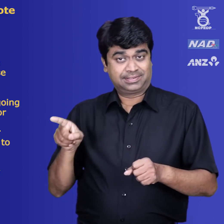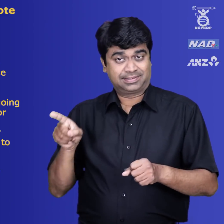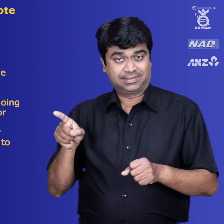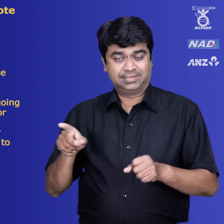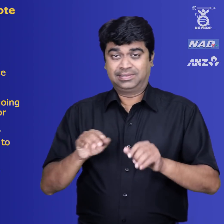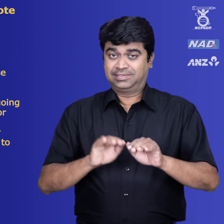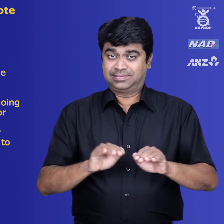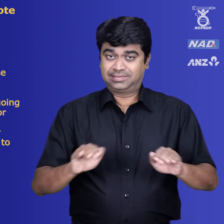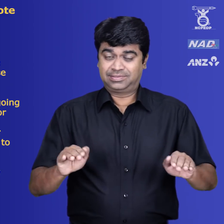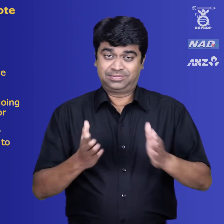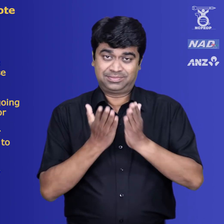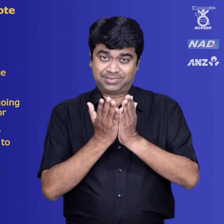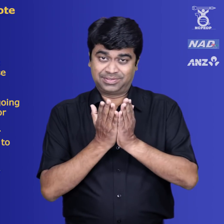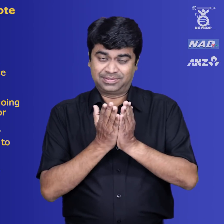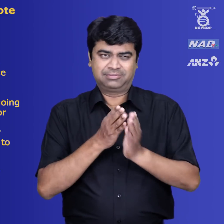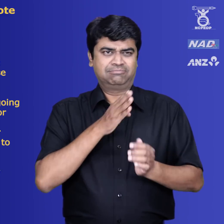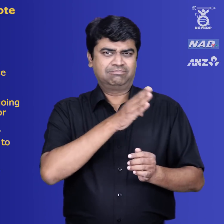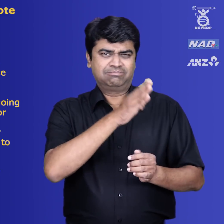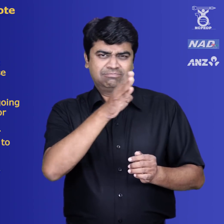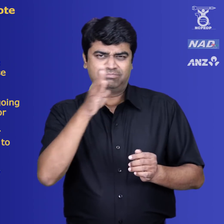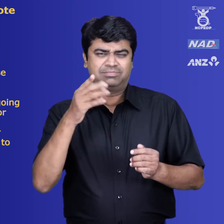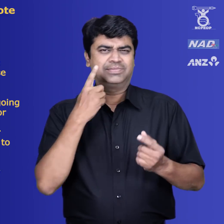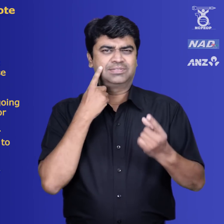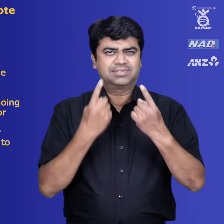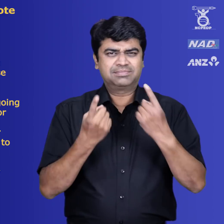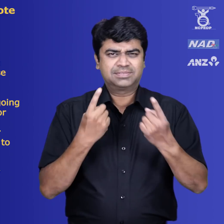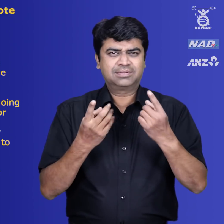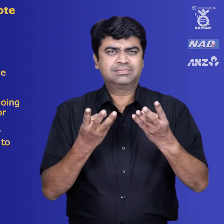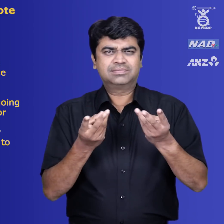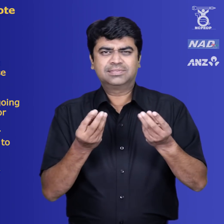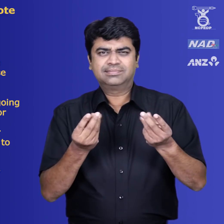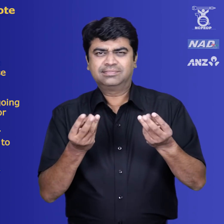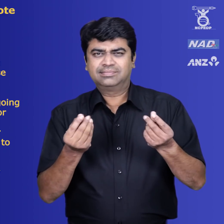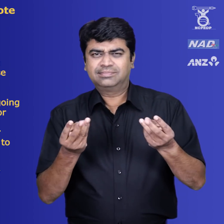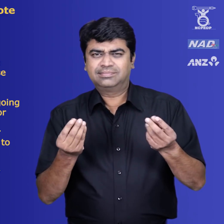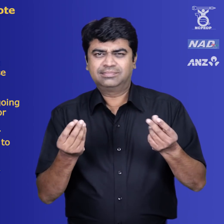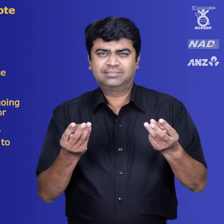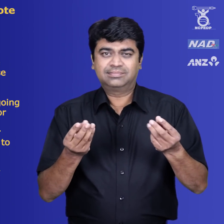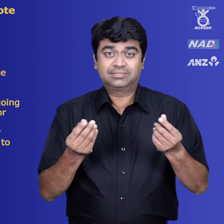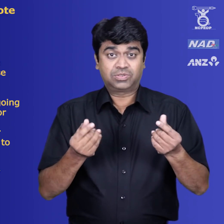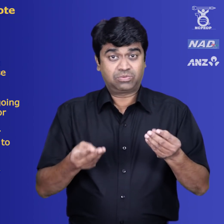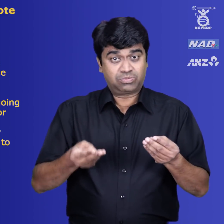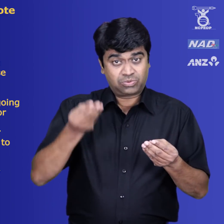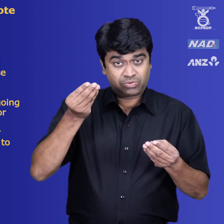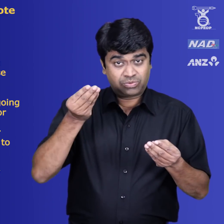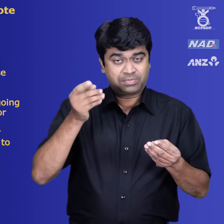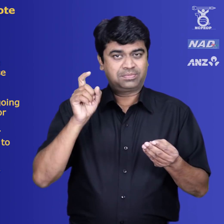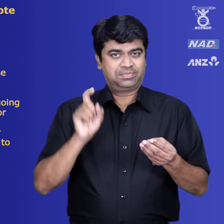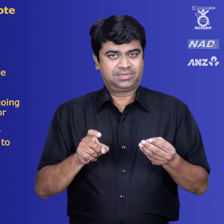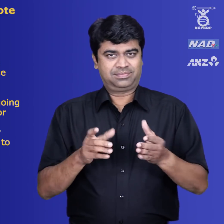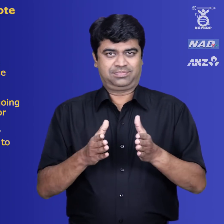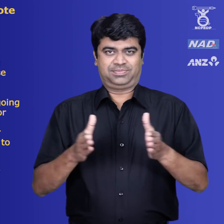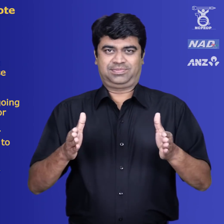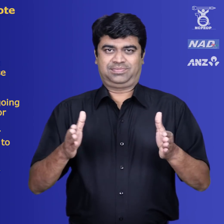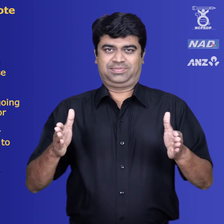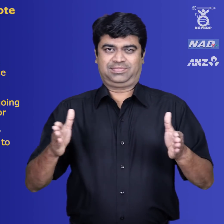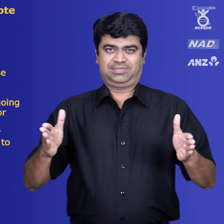of Section 16, namely, to conduct survey of school-going children in every 5 years for identifying children